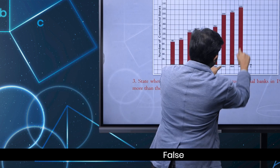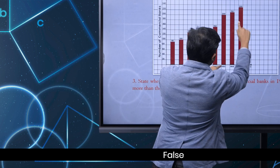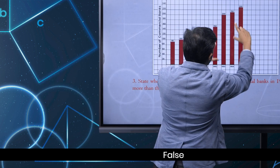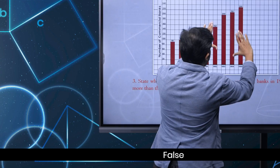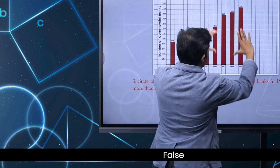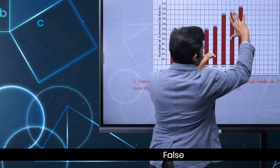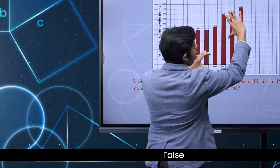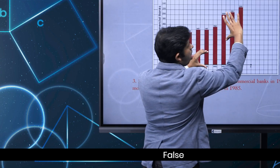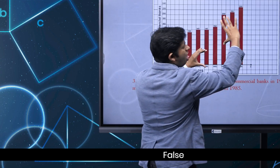False.